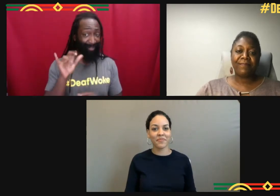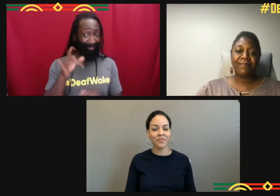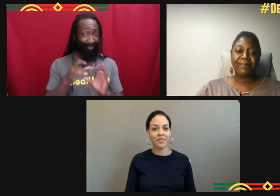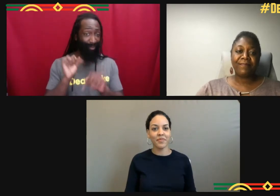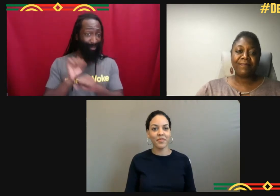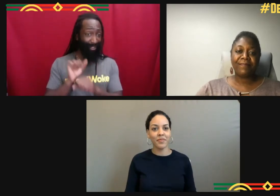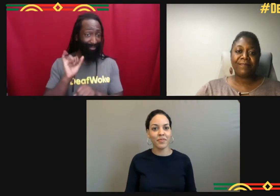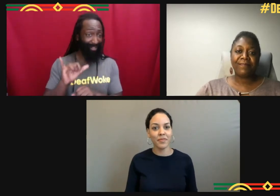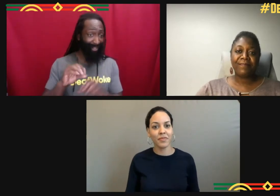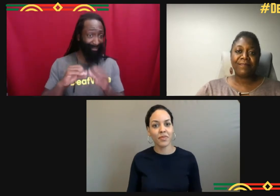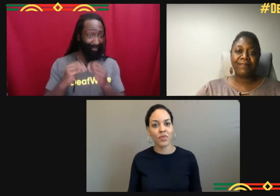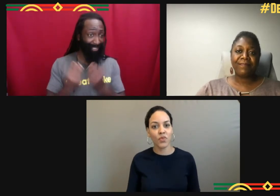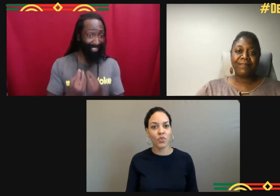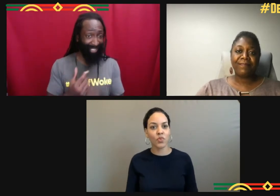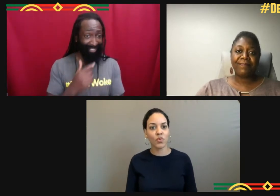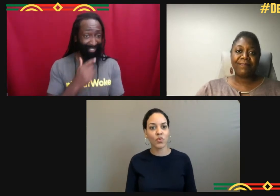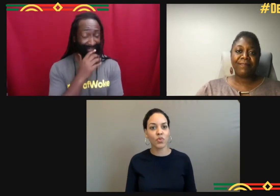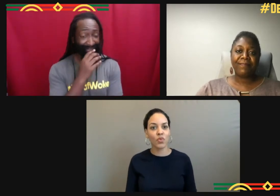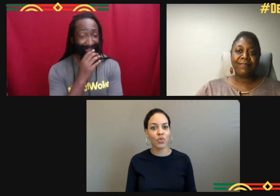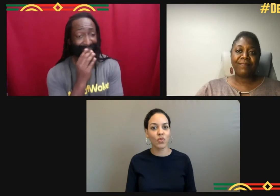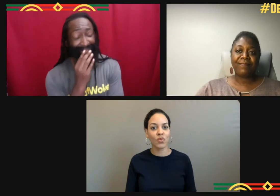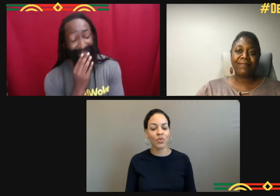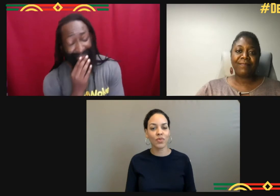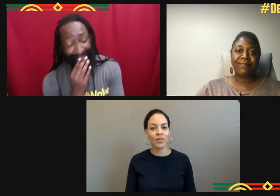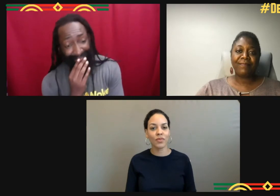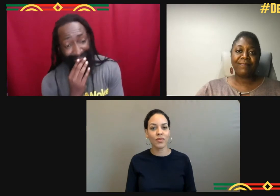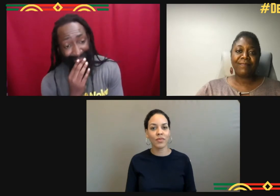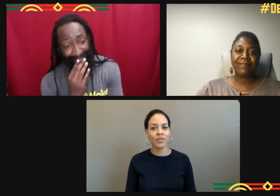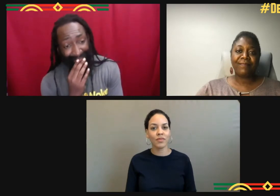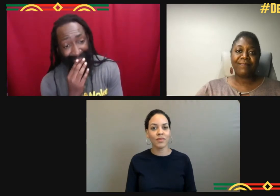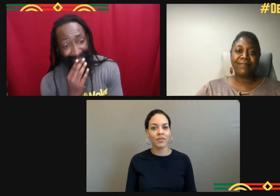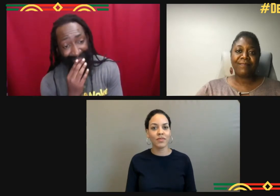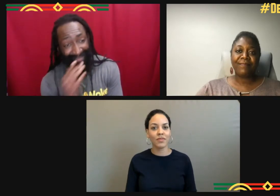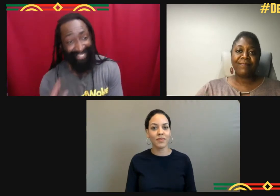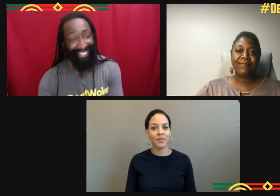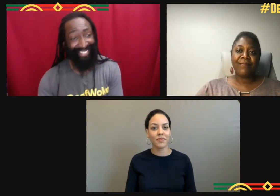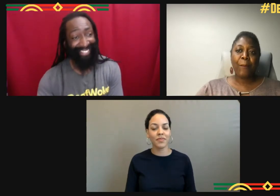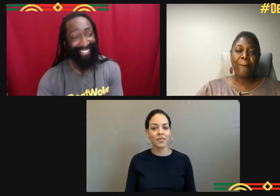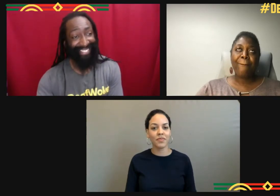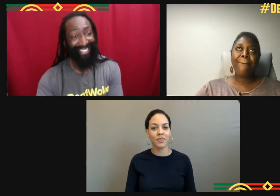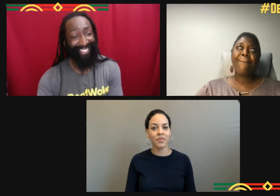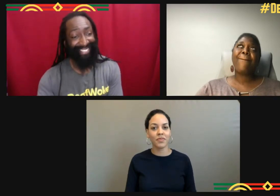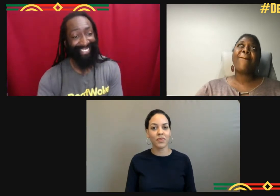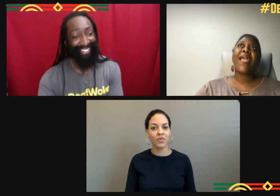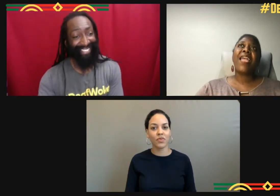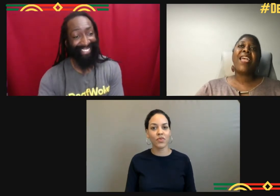Do you have one of the fondest moments of being part of IABD?